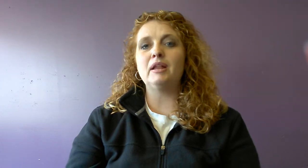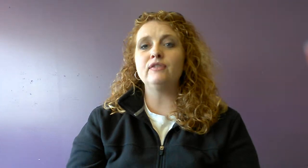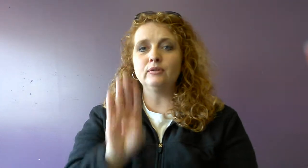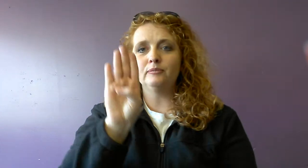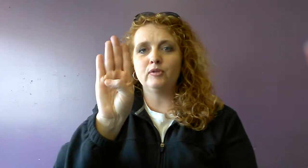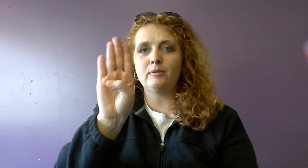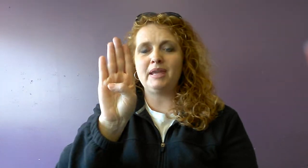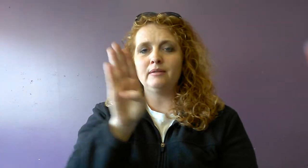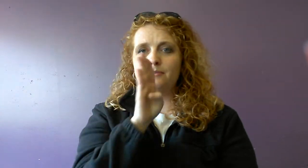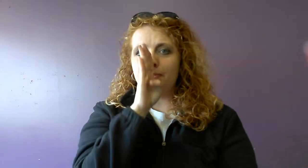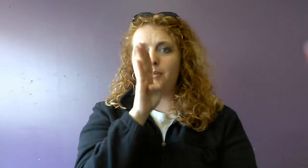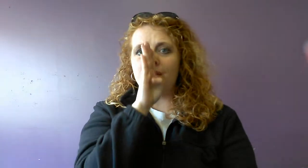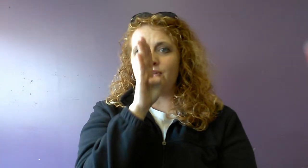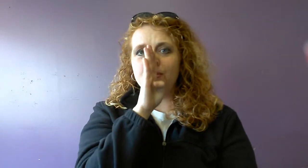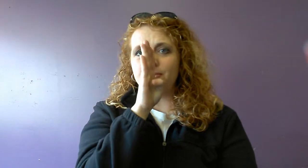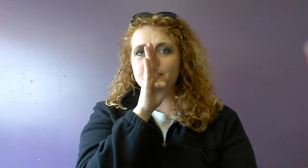Bellevue with a B, Bellevue.